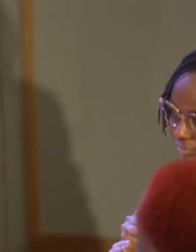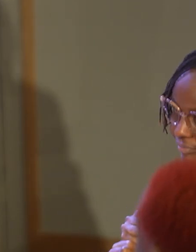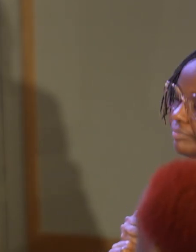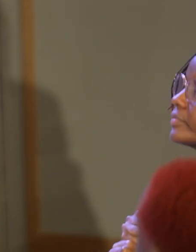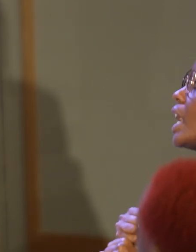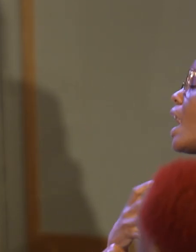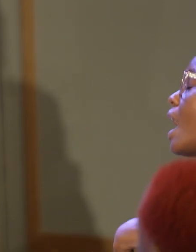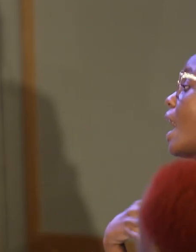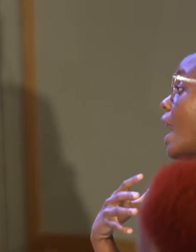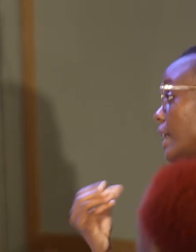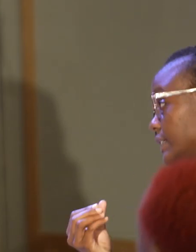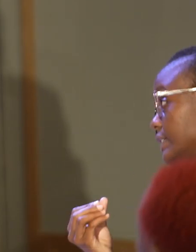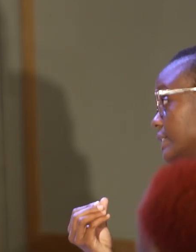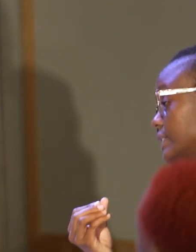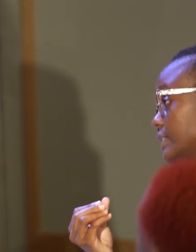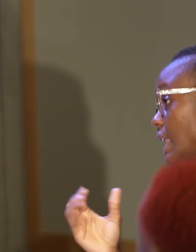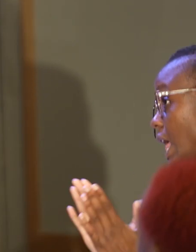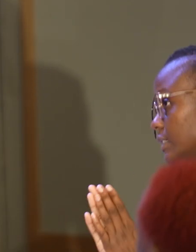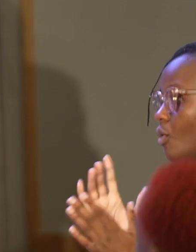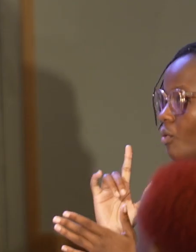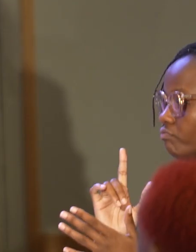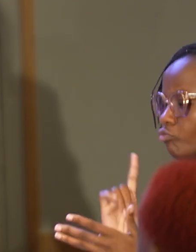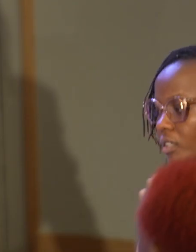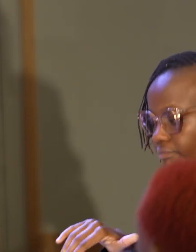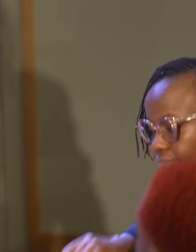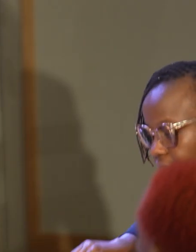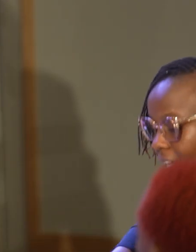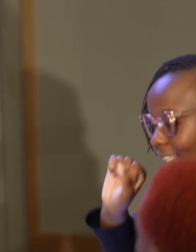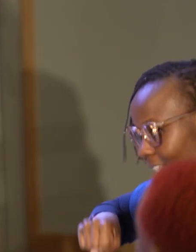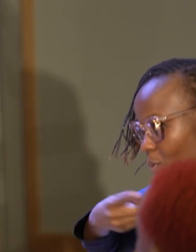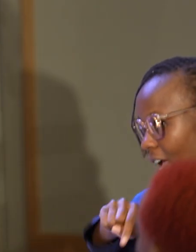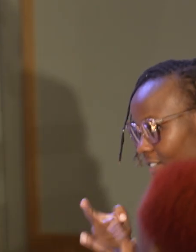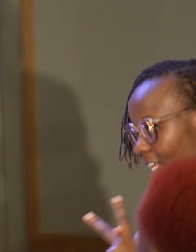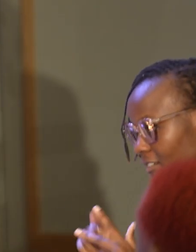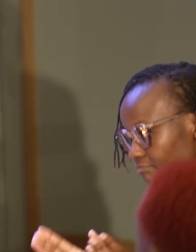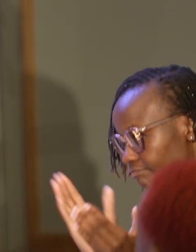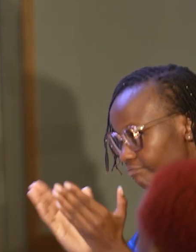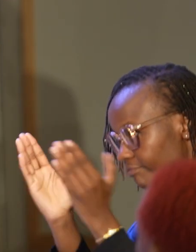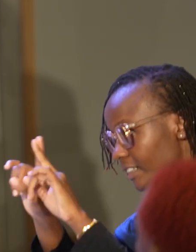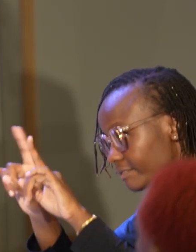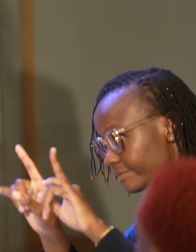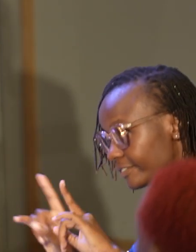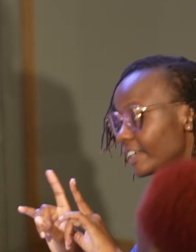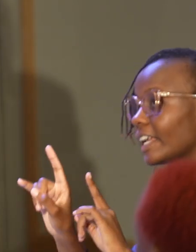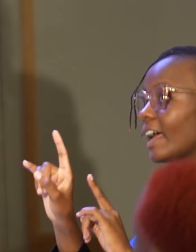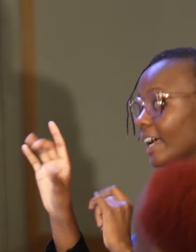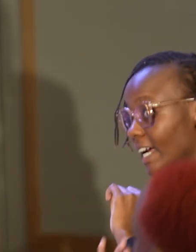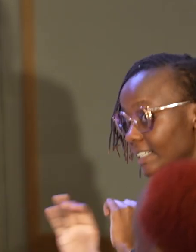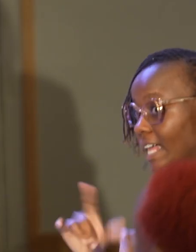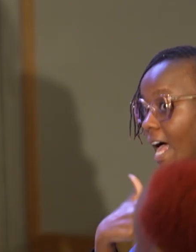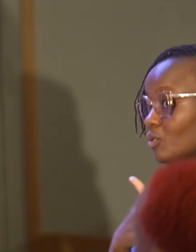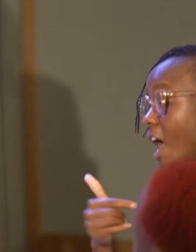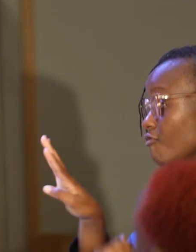And what is now remaining, we have started mobilizing the countries. We already have 4 countries,